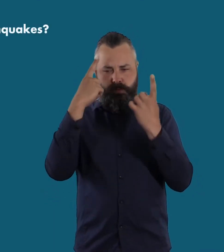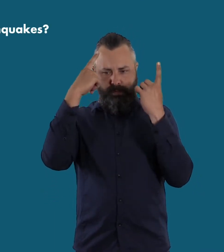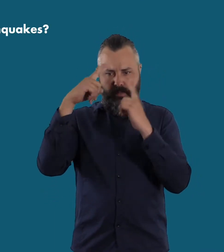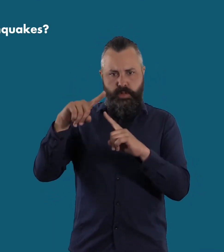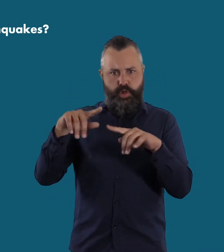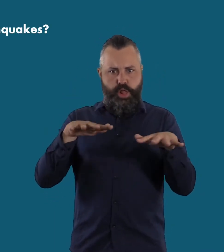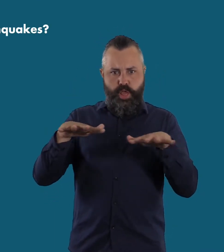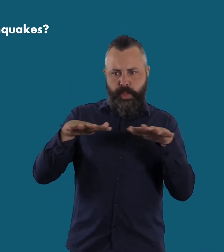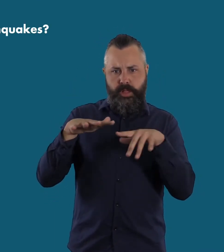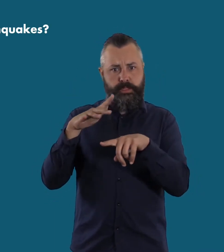How do we compare earthquakes?